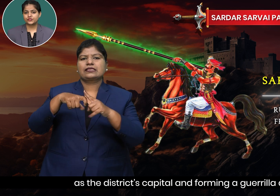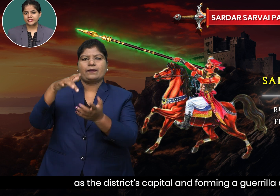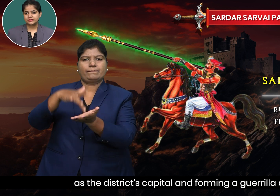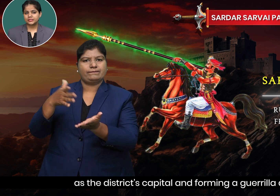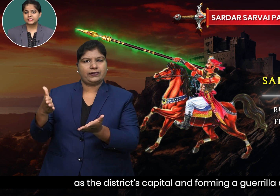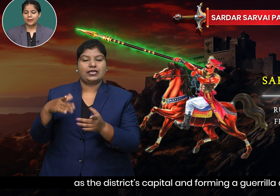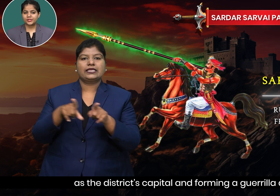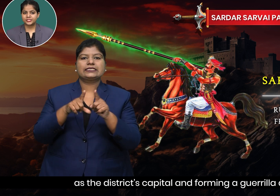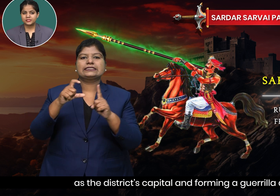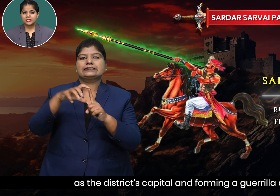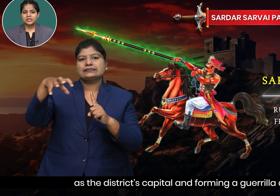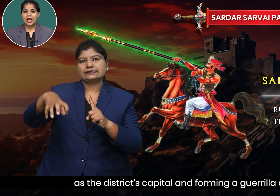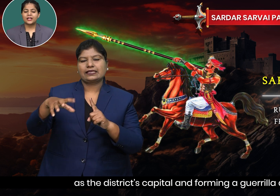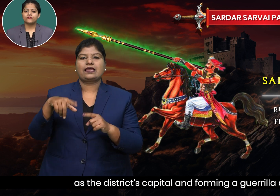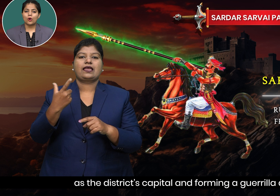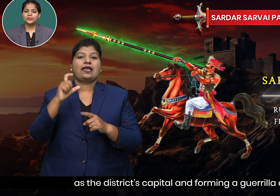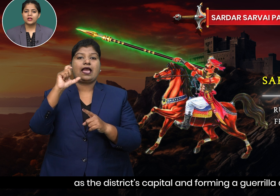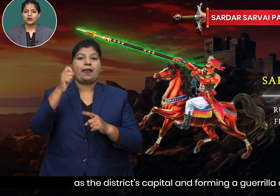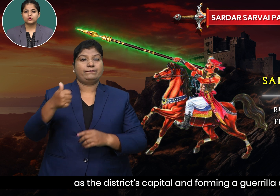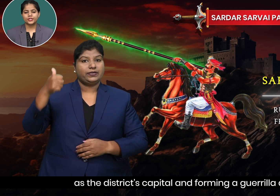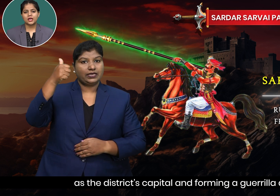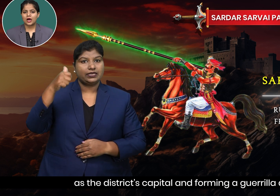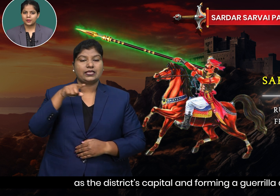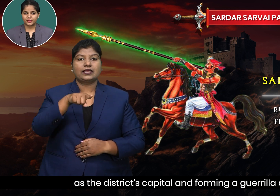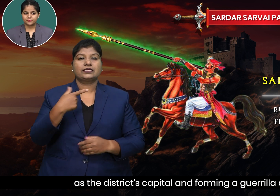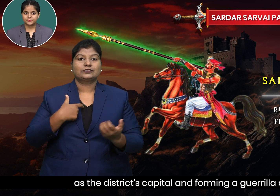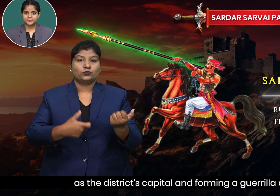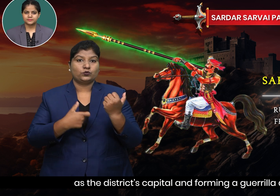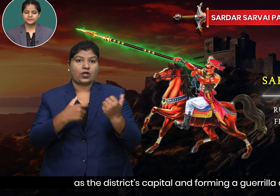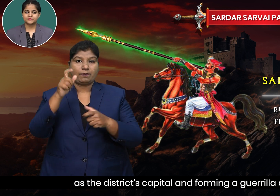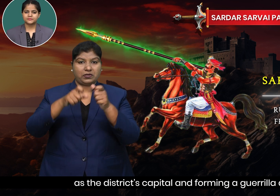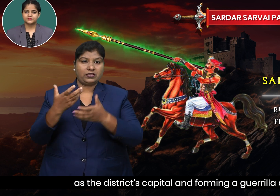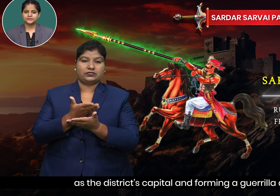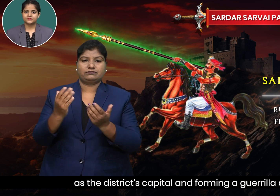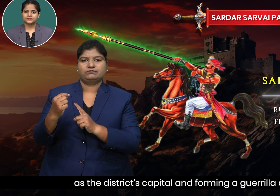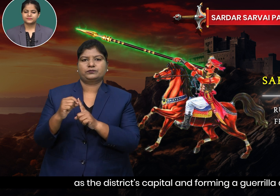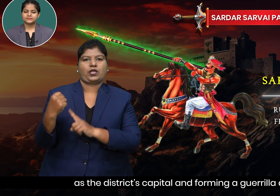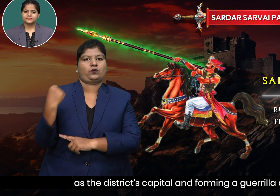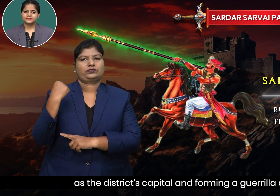the district capital and forming a guerrilla army.